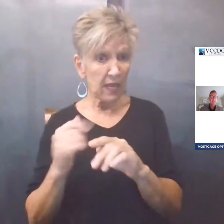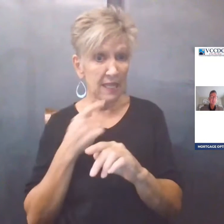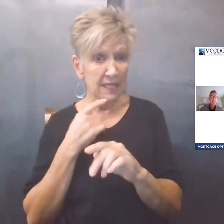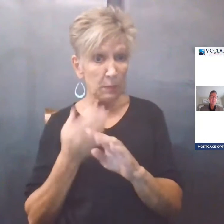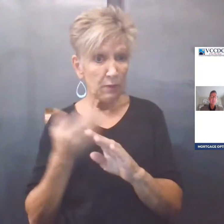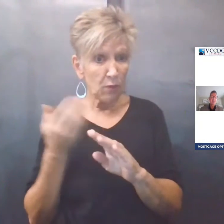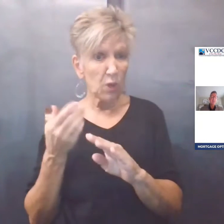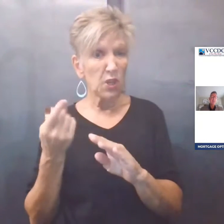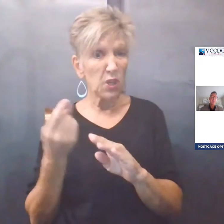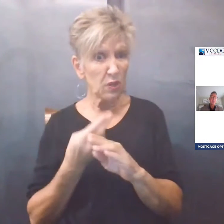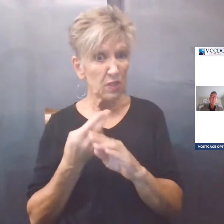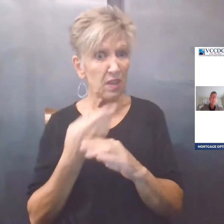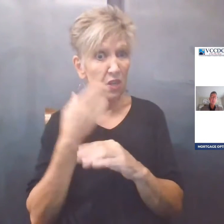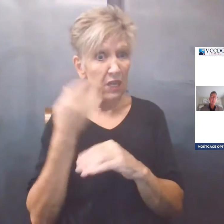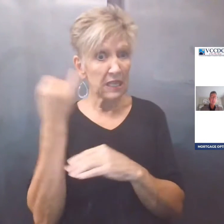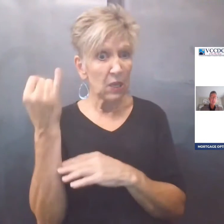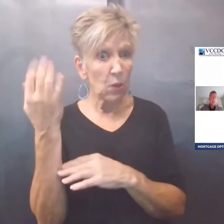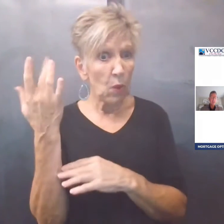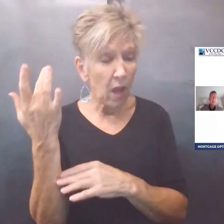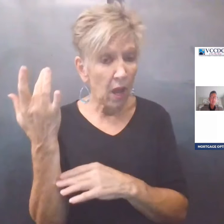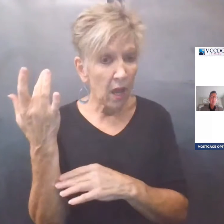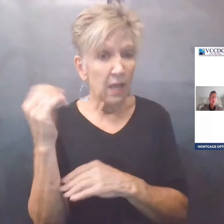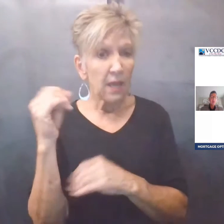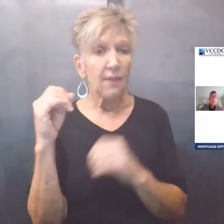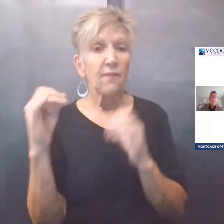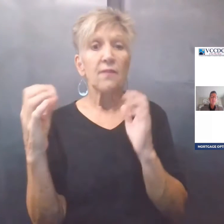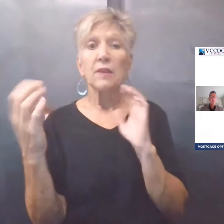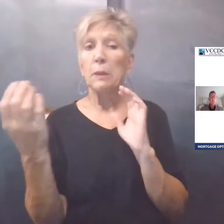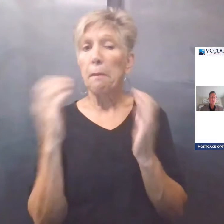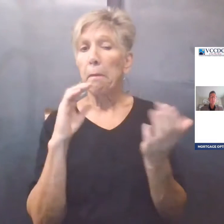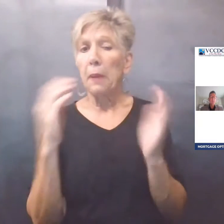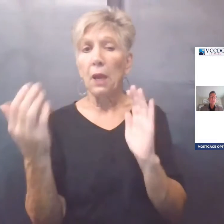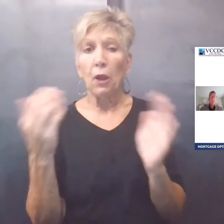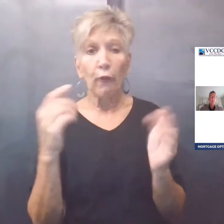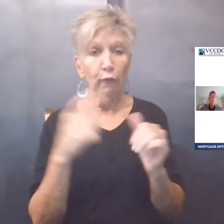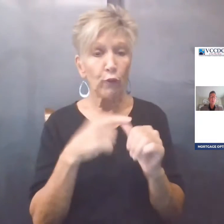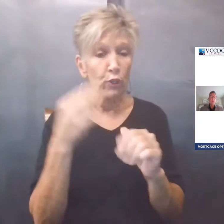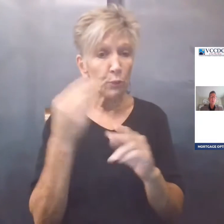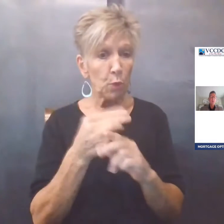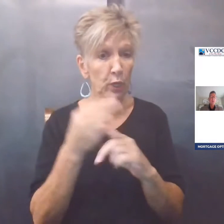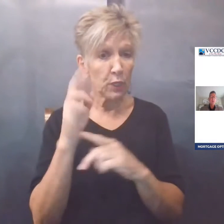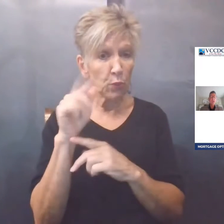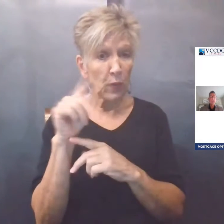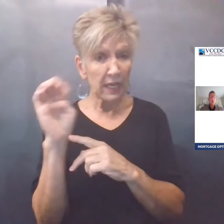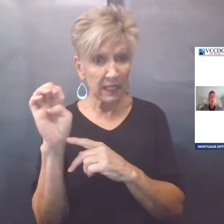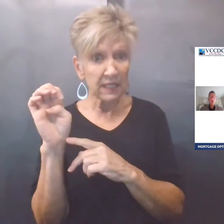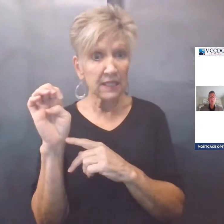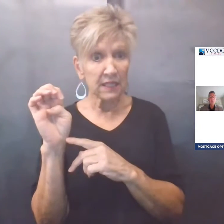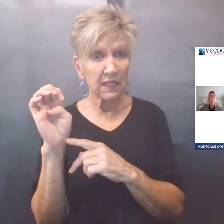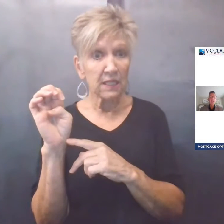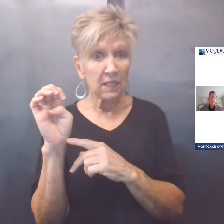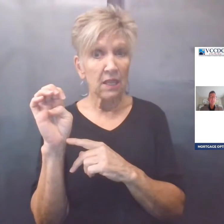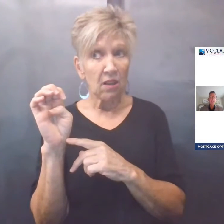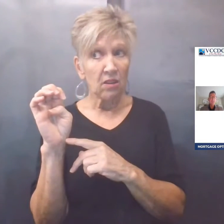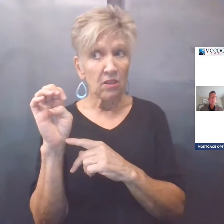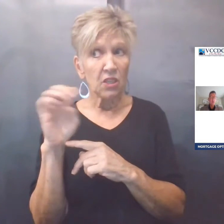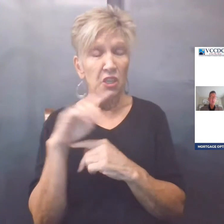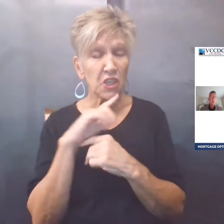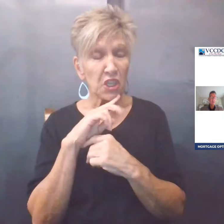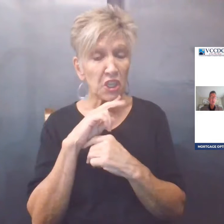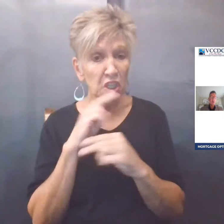a good solution because if you're being comparative, first mortgage rates were and are